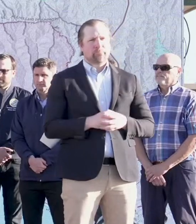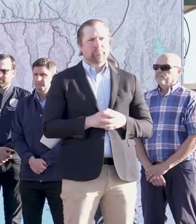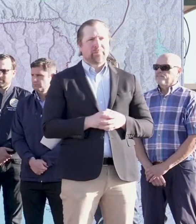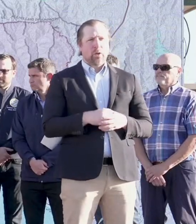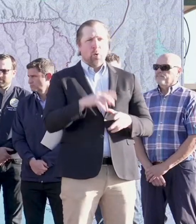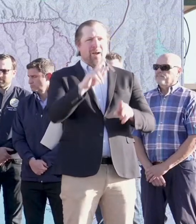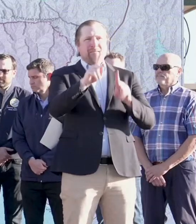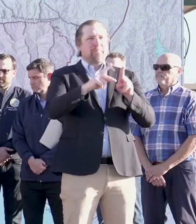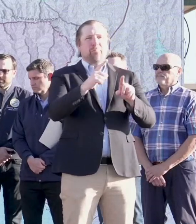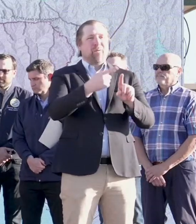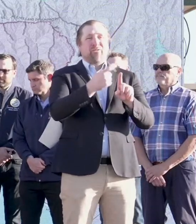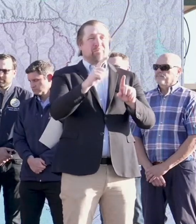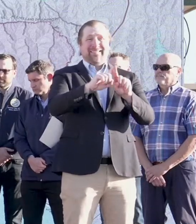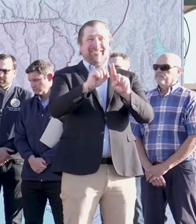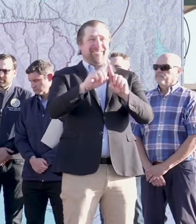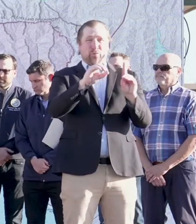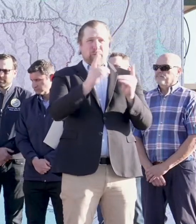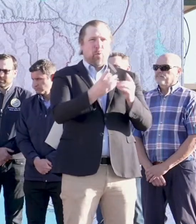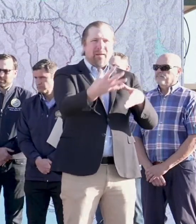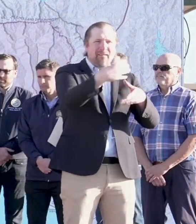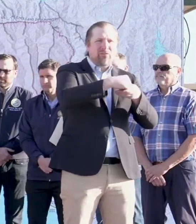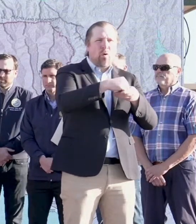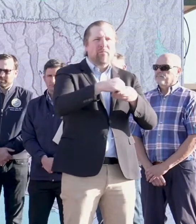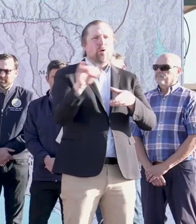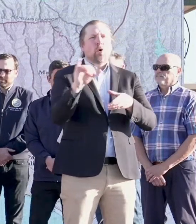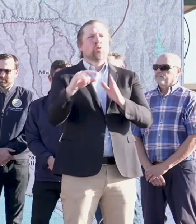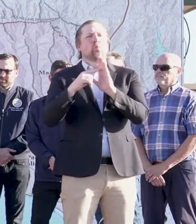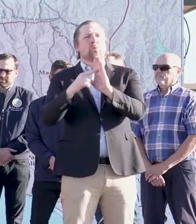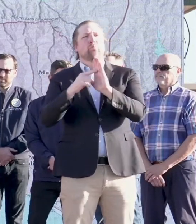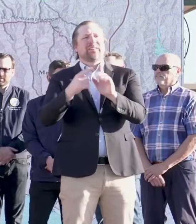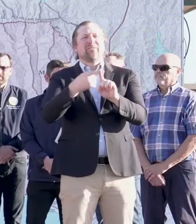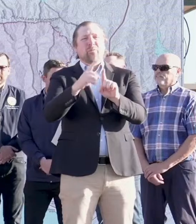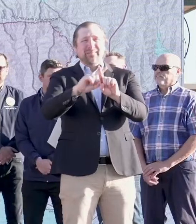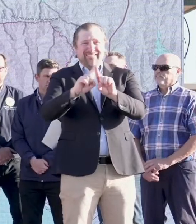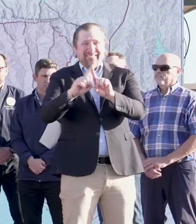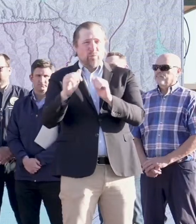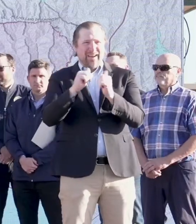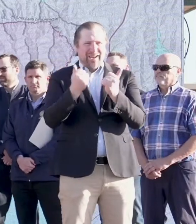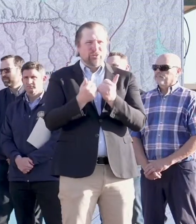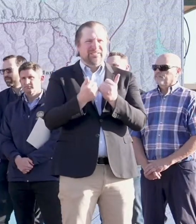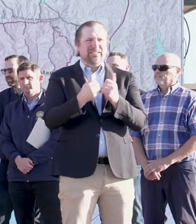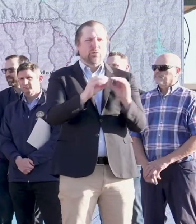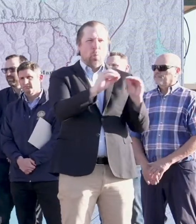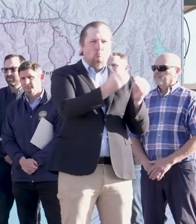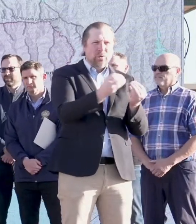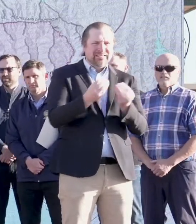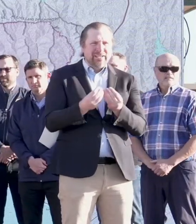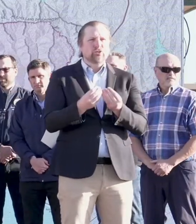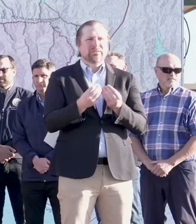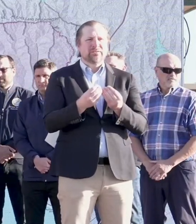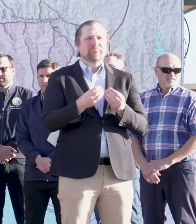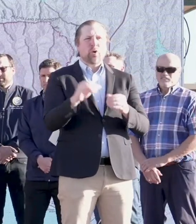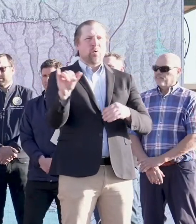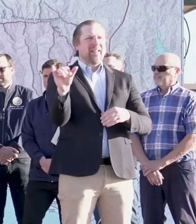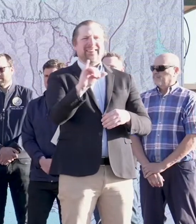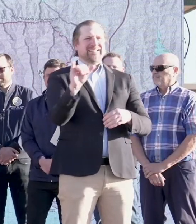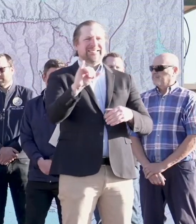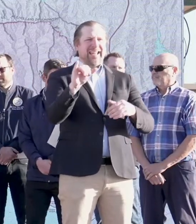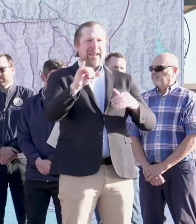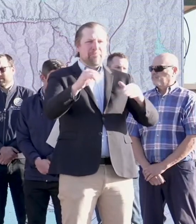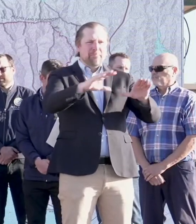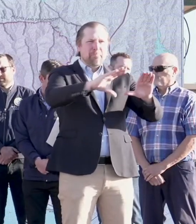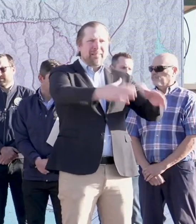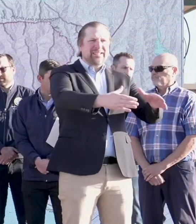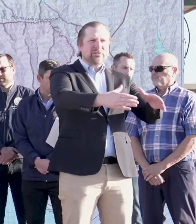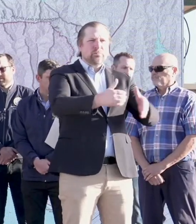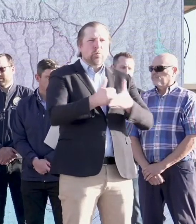officials from every city department, as well as representatives from supporting agencies and organizations under the same roof to help